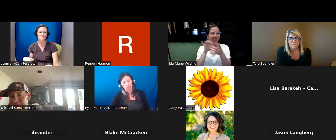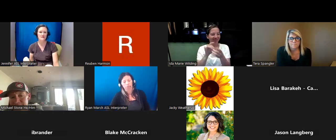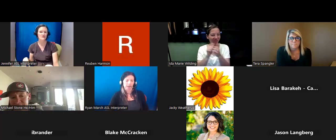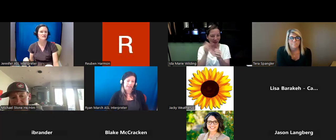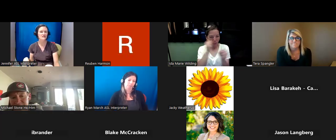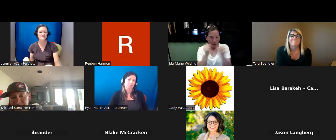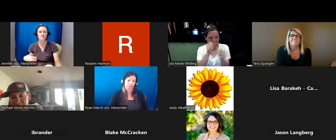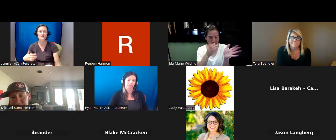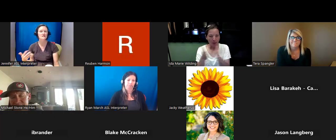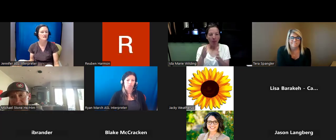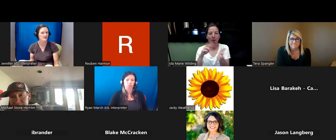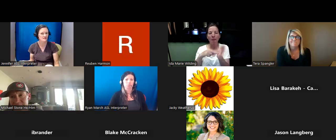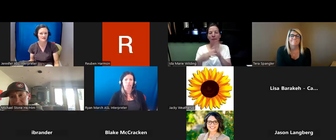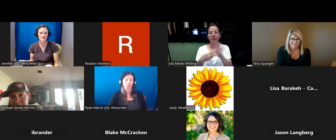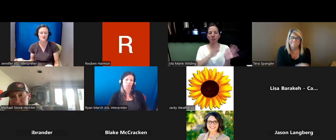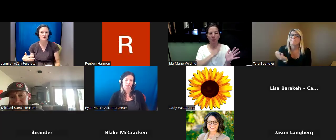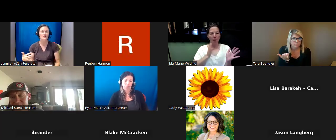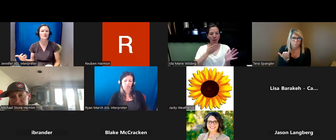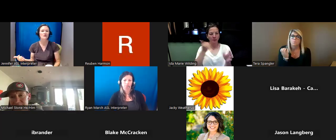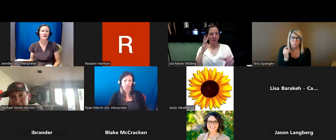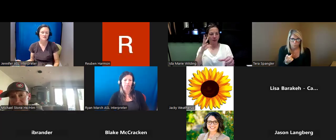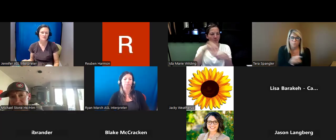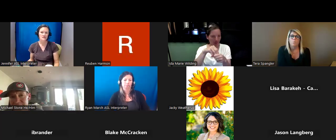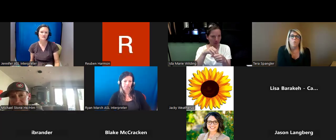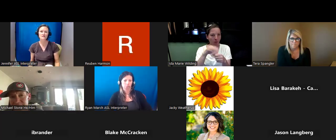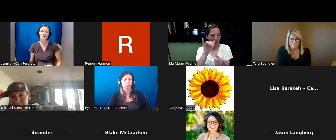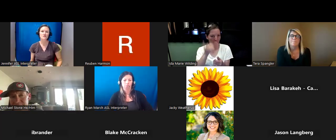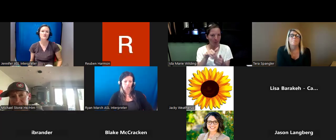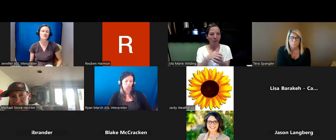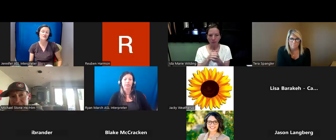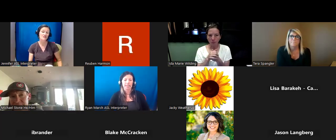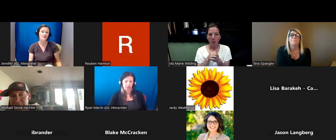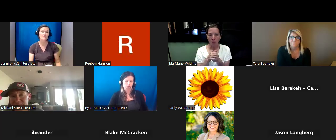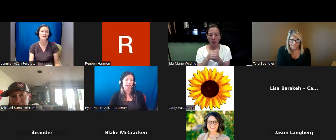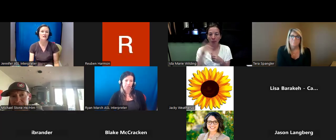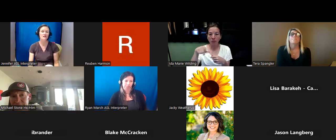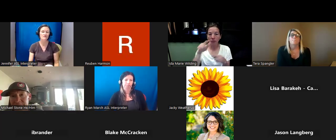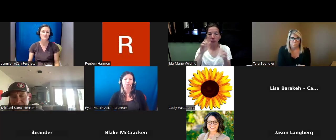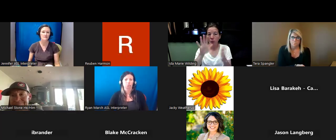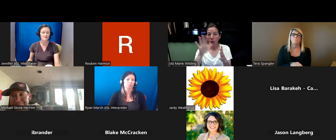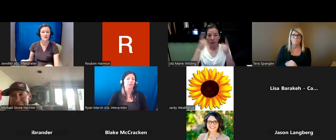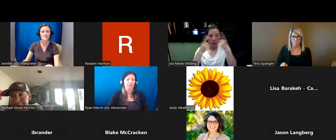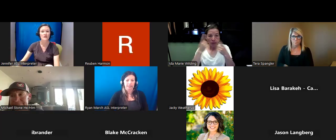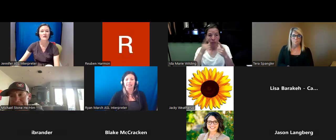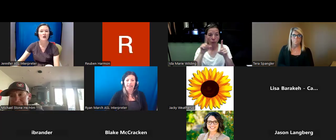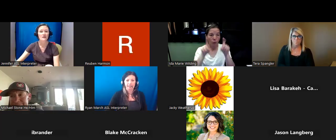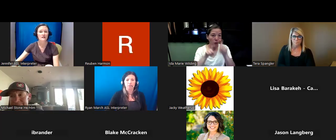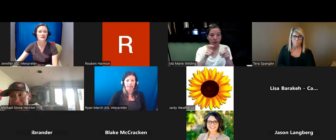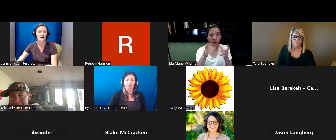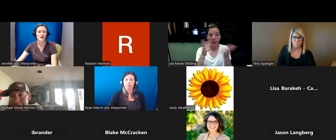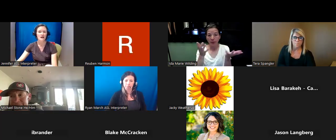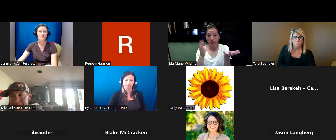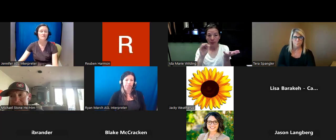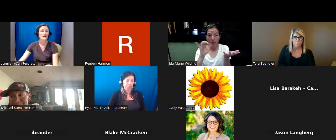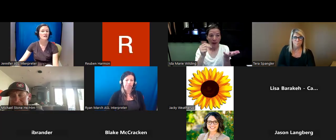under Right. 50,000 doesn't, but just because Mhm. of this situation as it pertains to the strategic plan, you Right. would like our involvement. Great. That's exactly Okay.